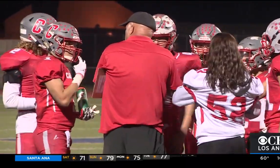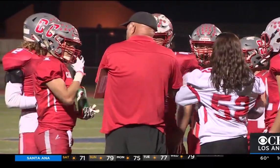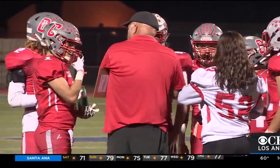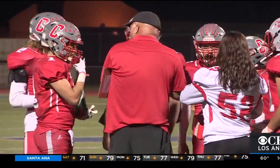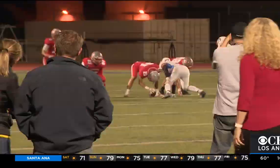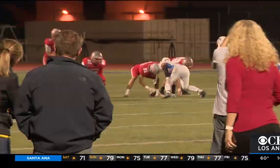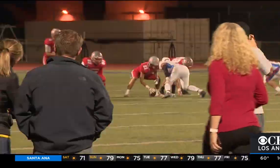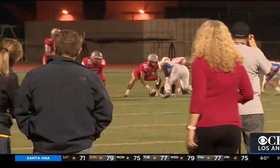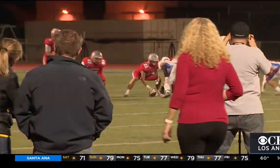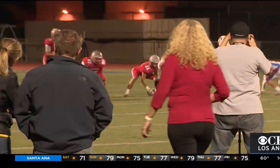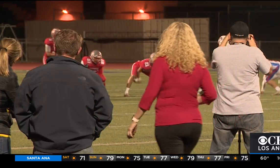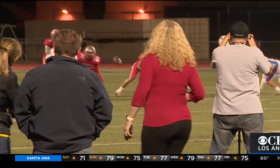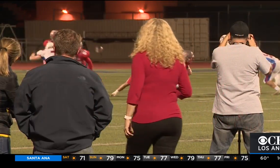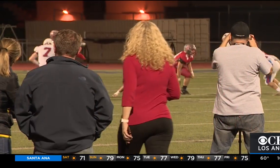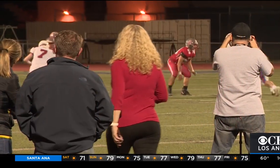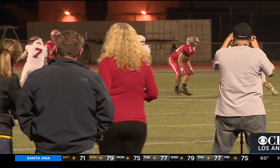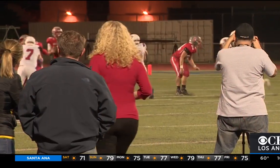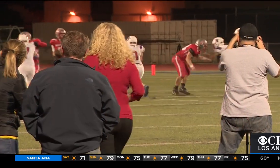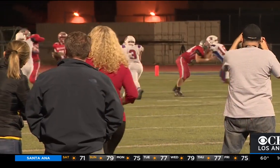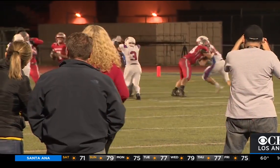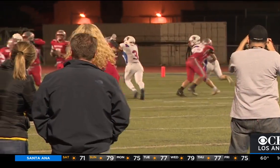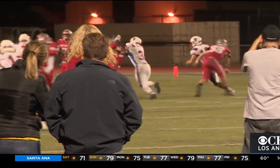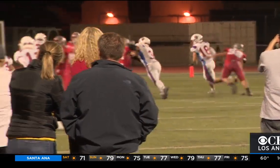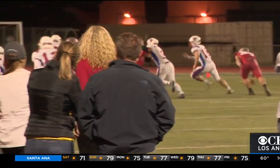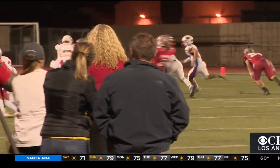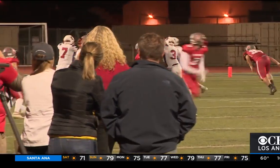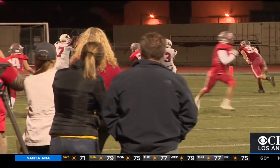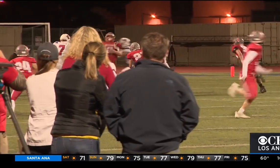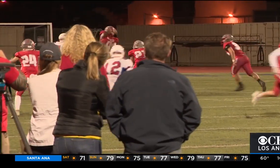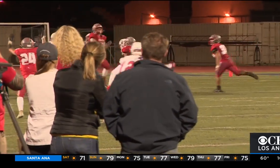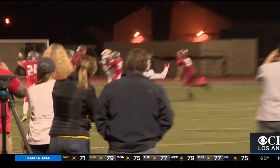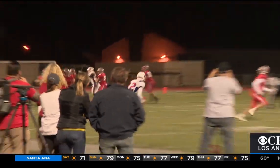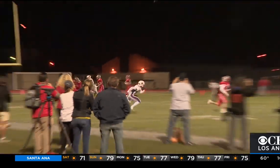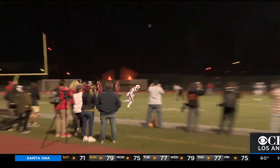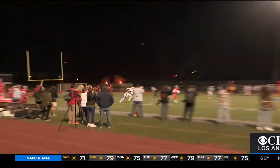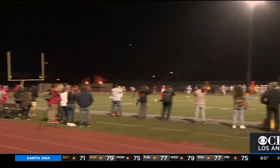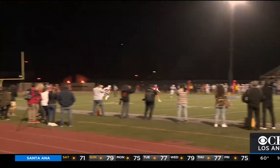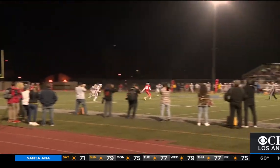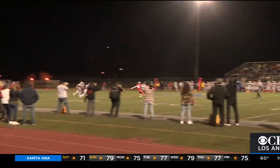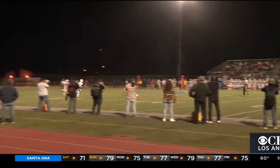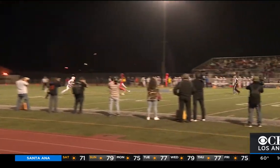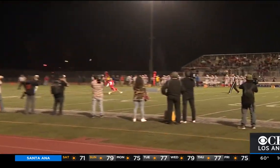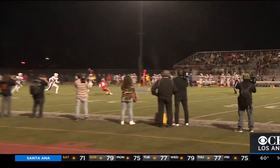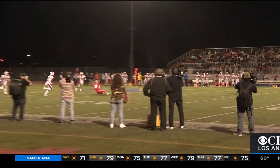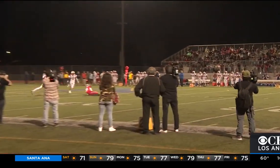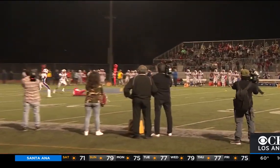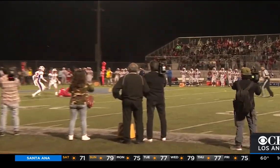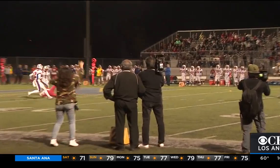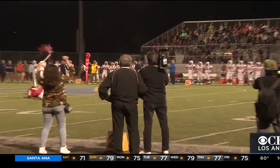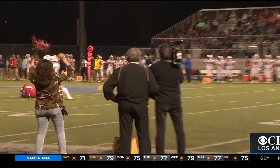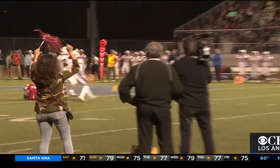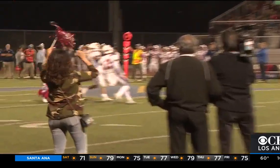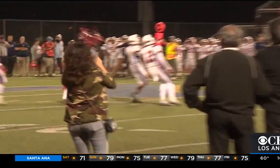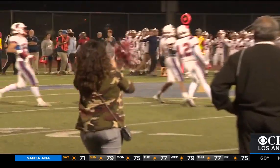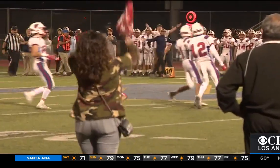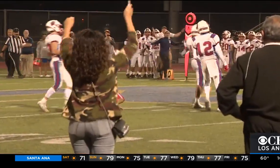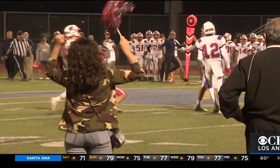teams. But the Cubs say they're no different. Their winning season, their drive, their grit taught them that. I just